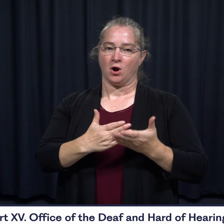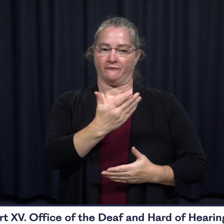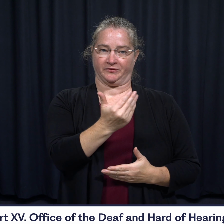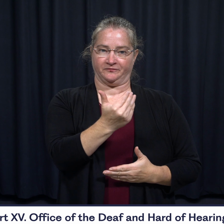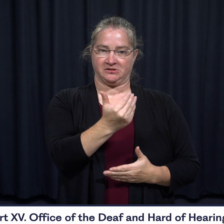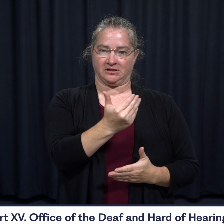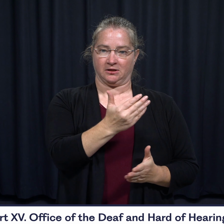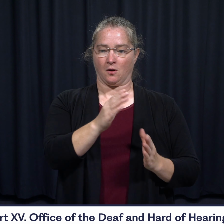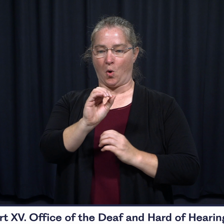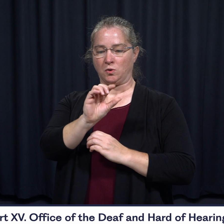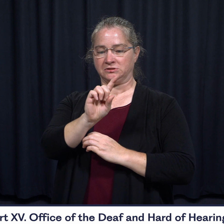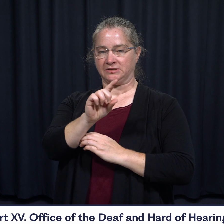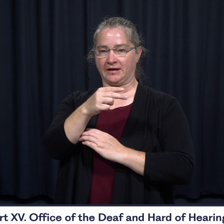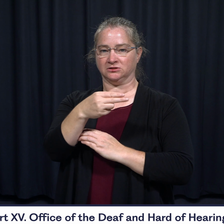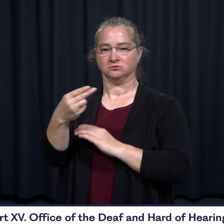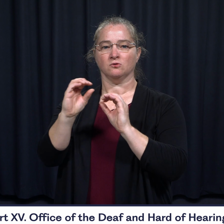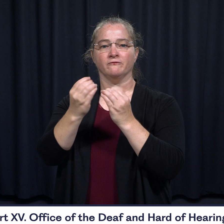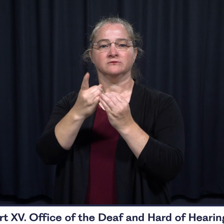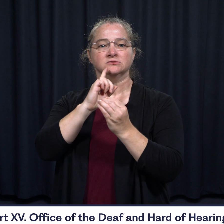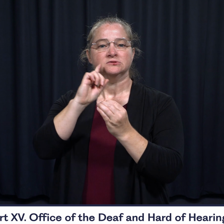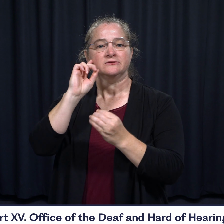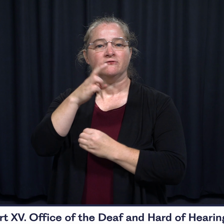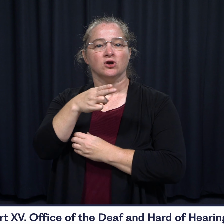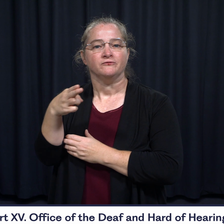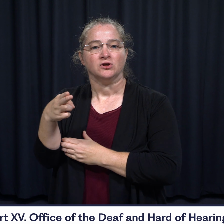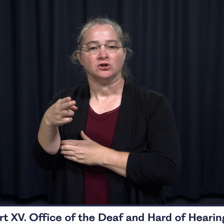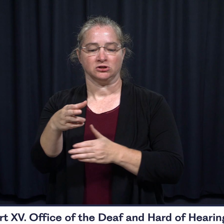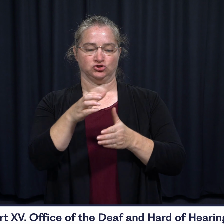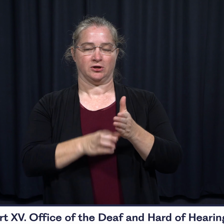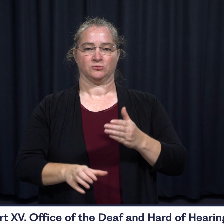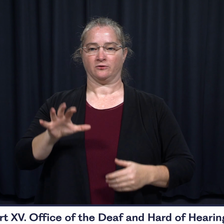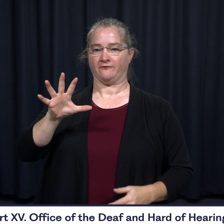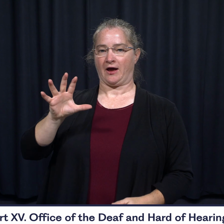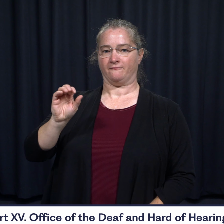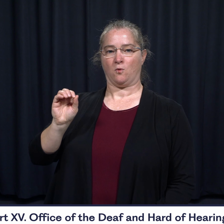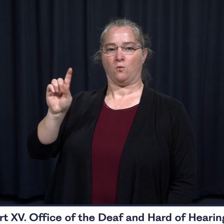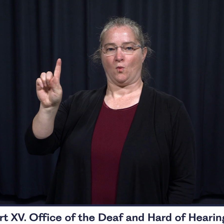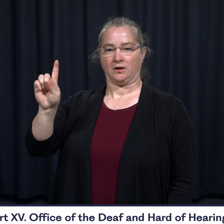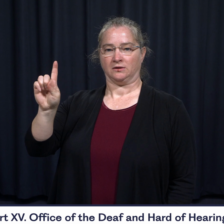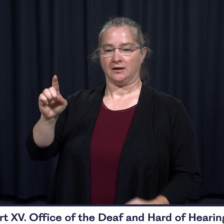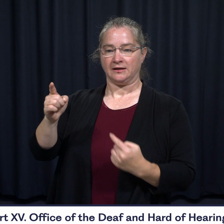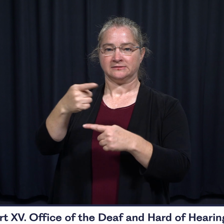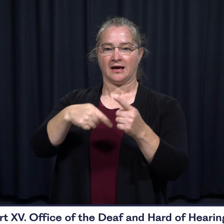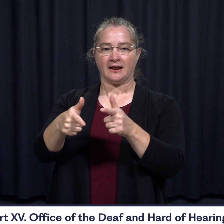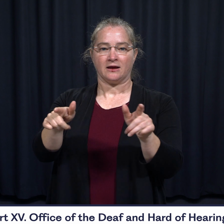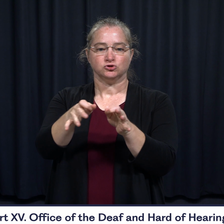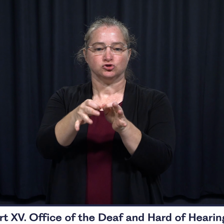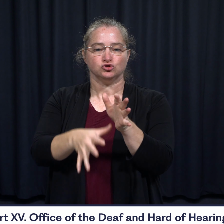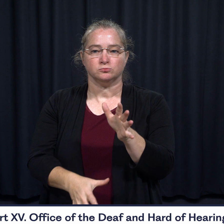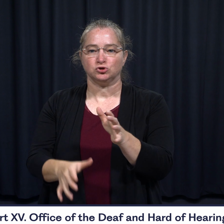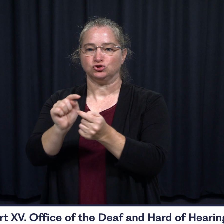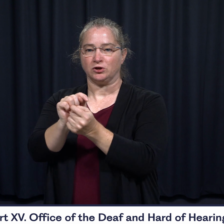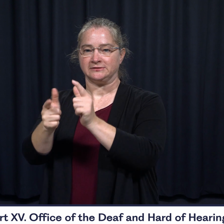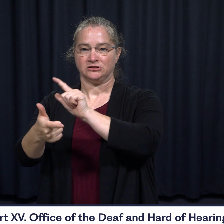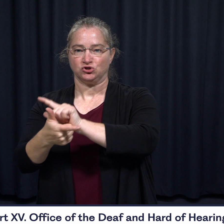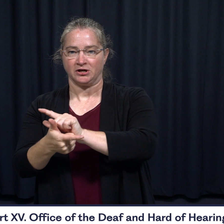Deaf and Hard of Hearing. Chapter 501. Registration of Sign Language Interpreters and Transliterators.